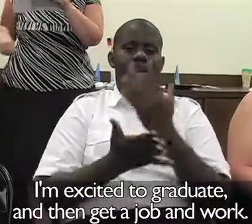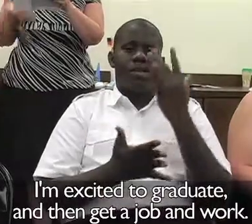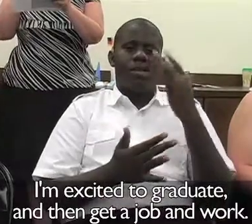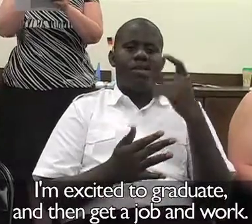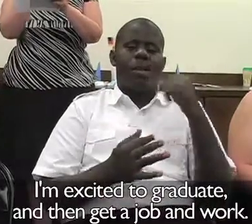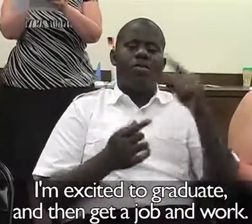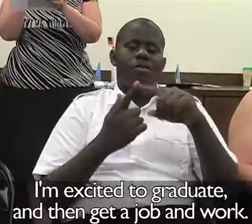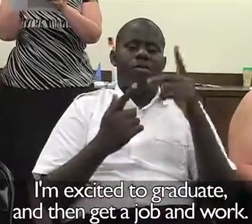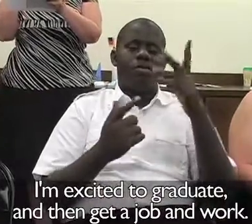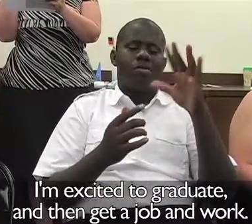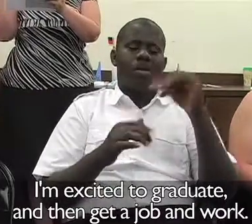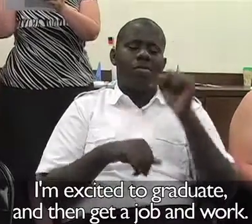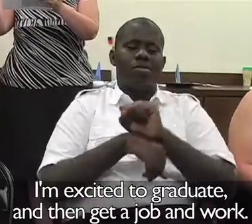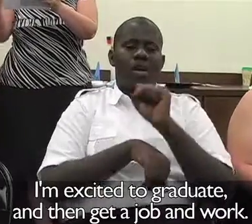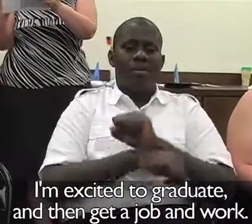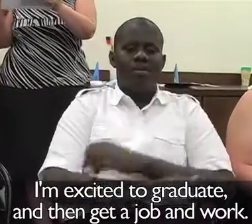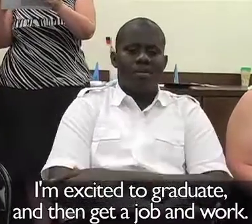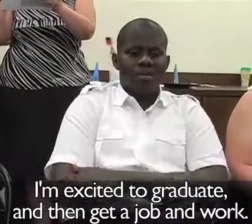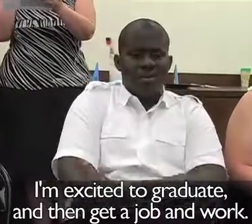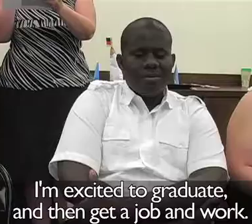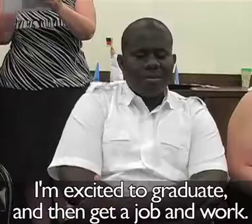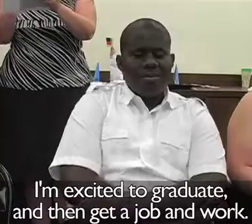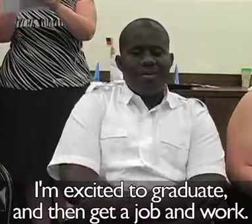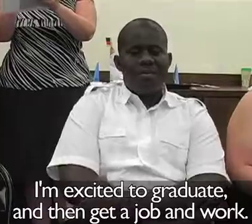I'm excited to graduate and then get a job and work.